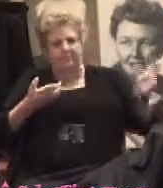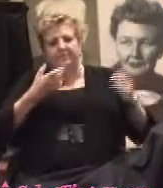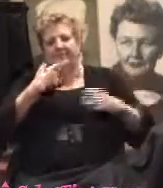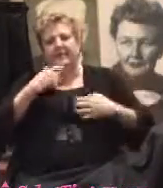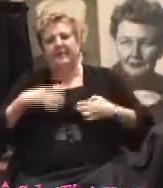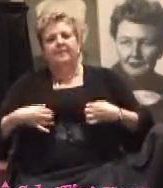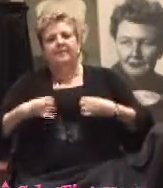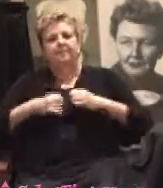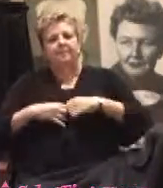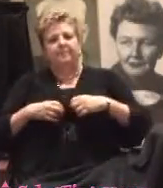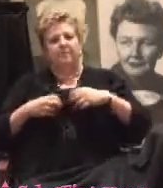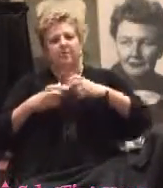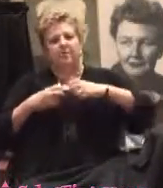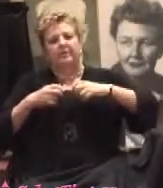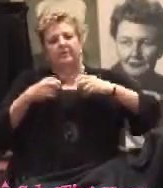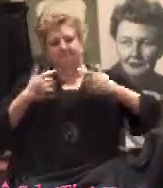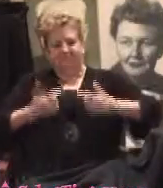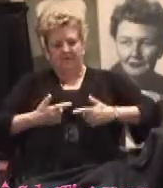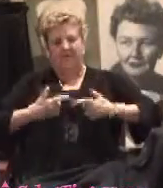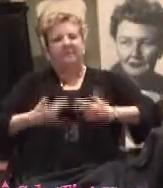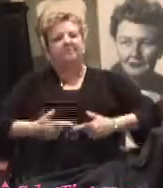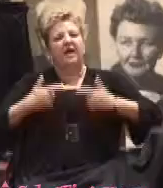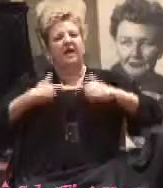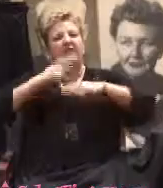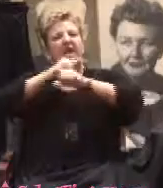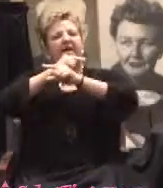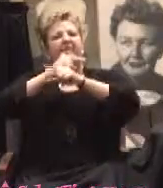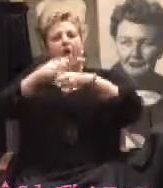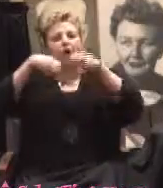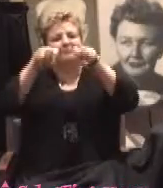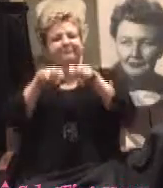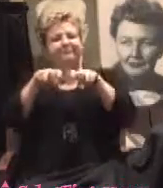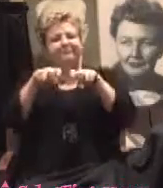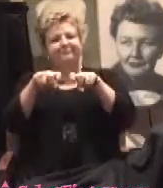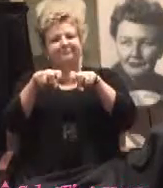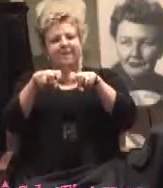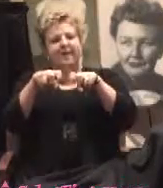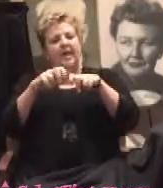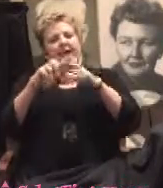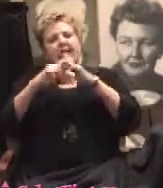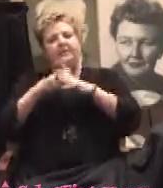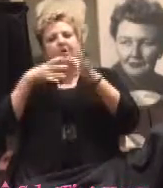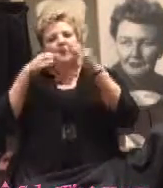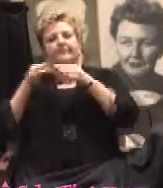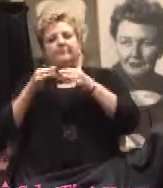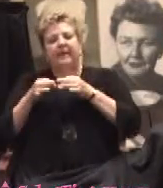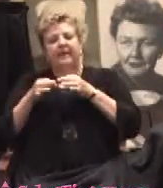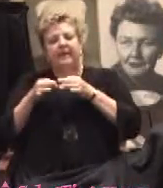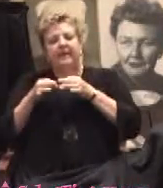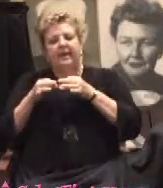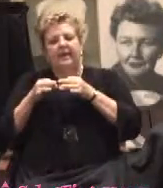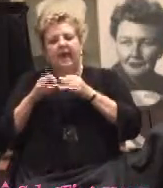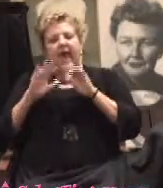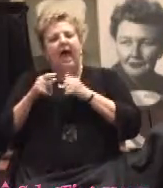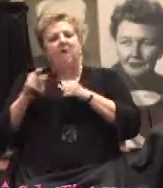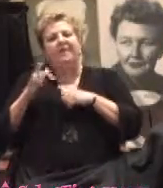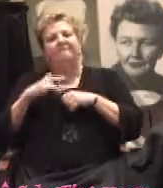stand, and I sat on the other. And he started talking to me about how he felt when my mom and dad threw him out of the house when I was a senior in high